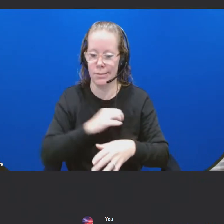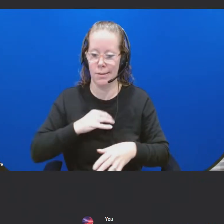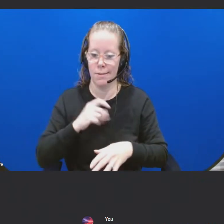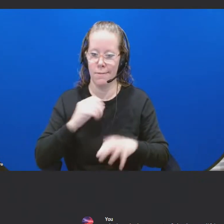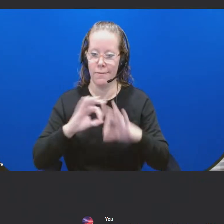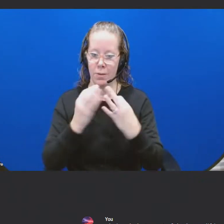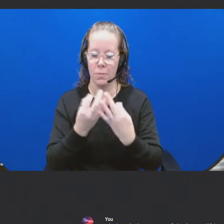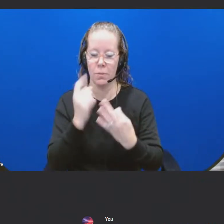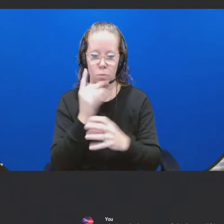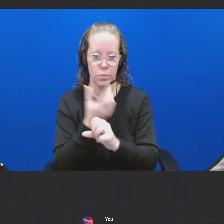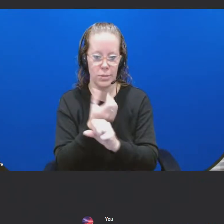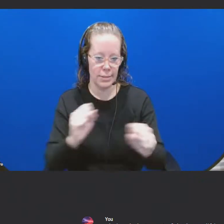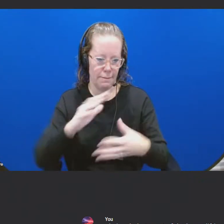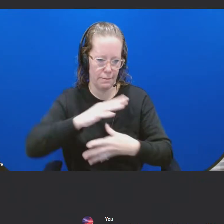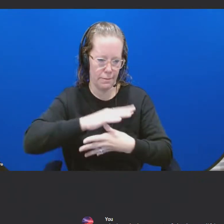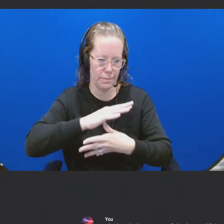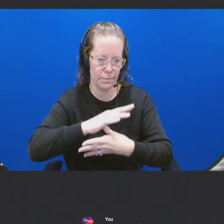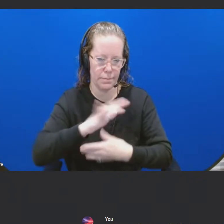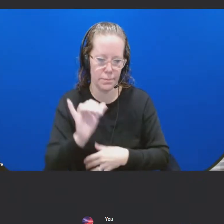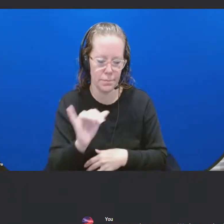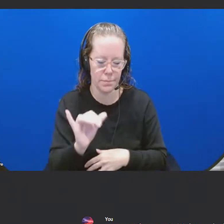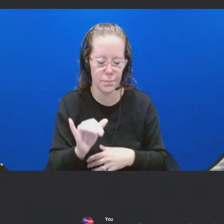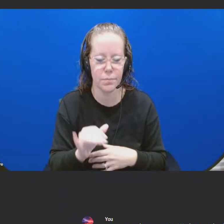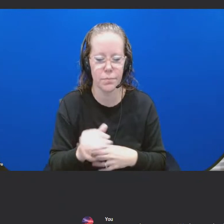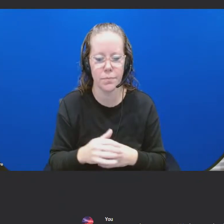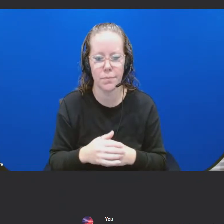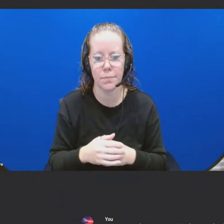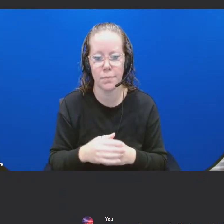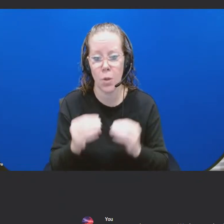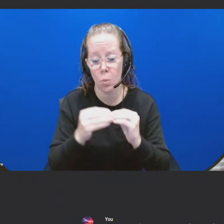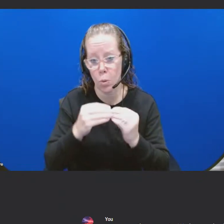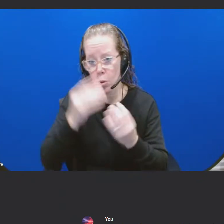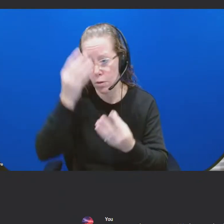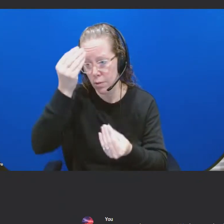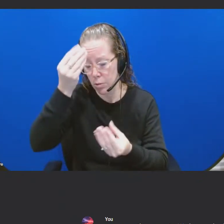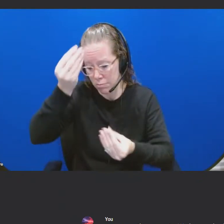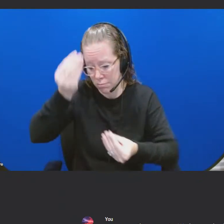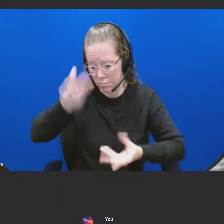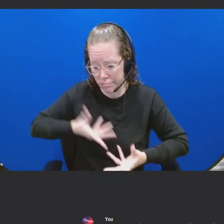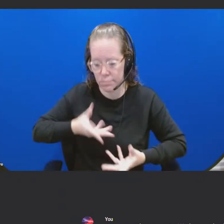and I will certainly, once I have more details, share that with you.